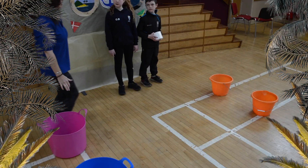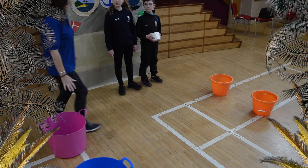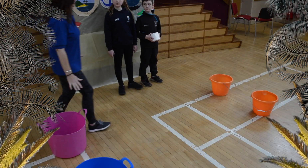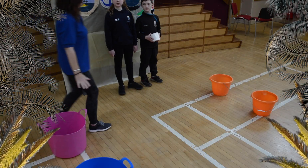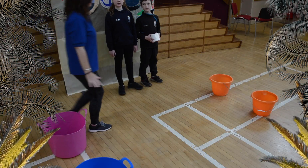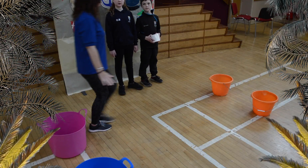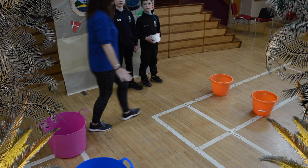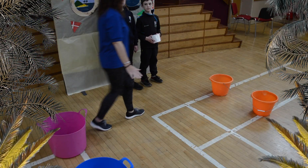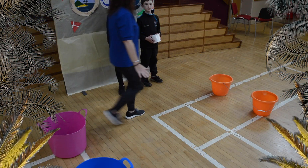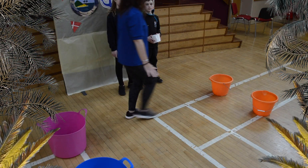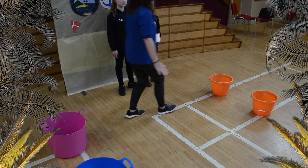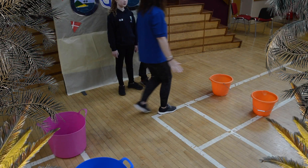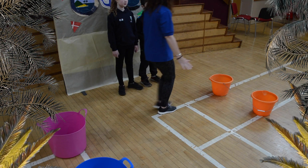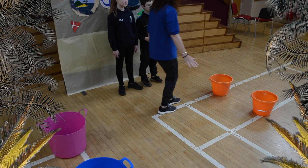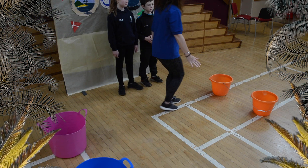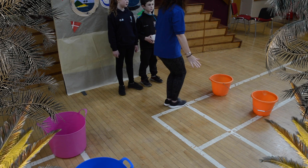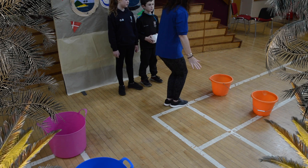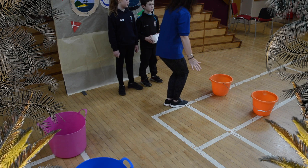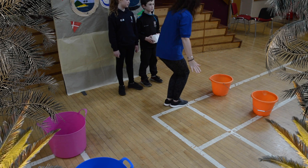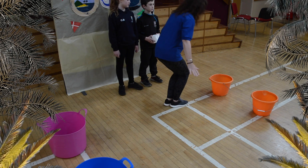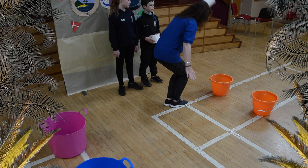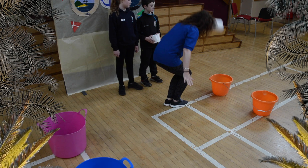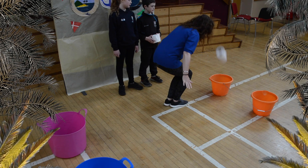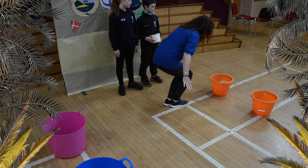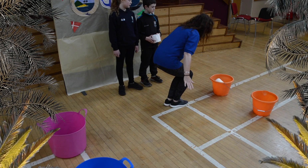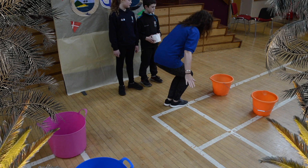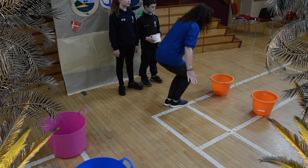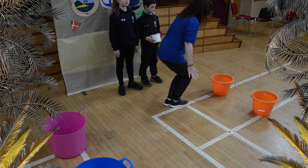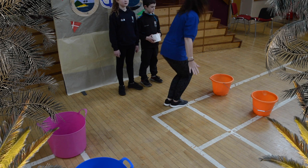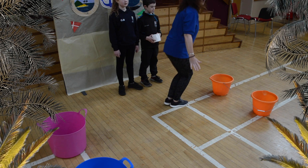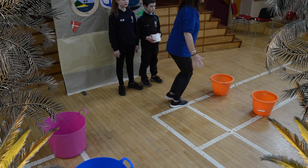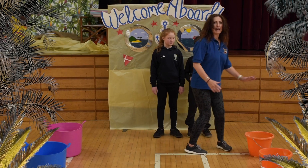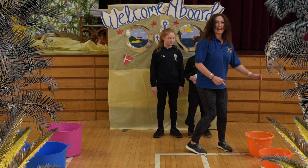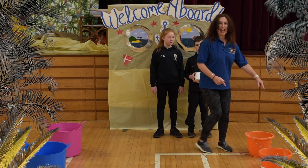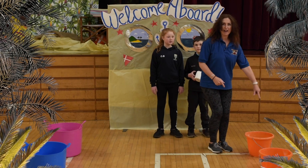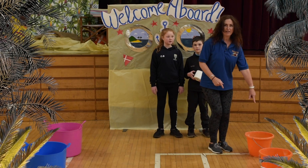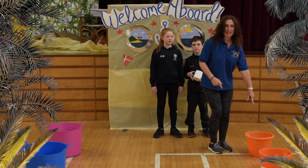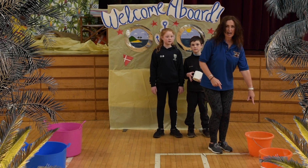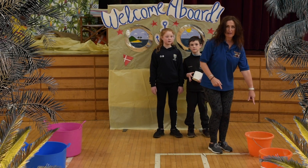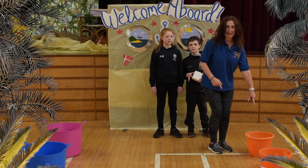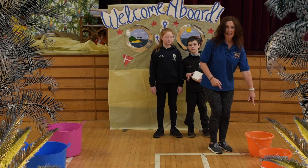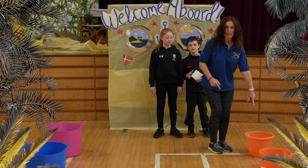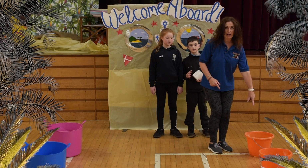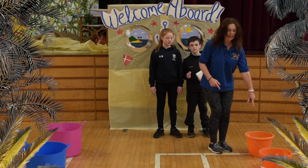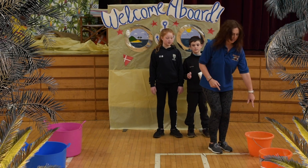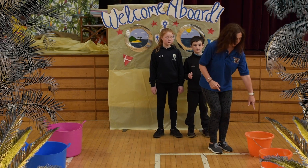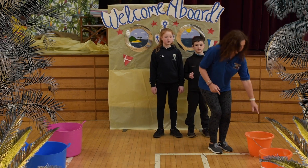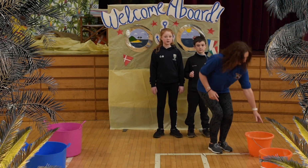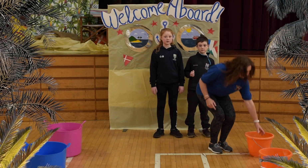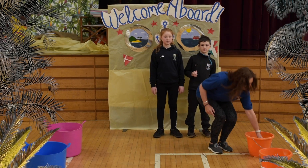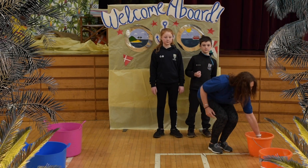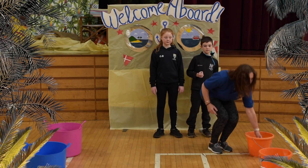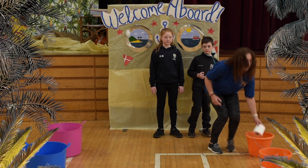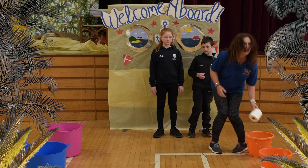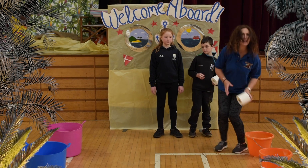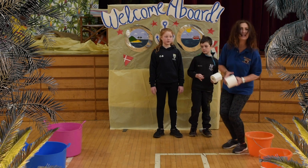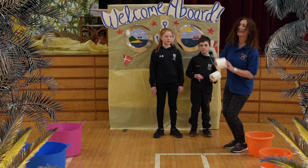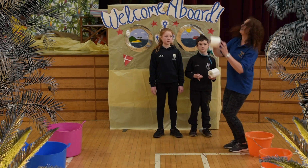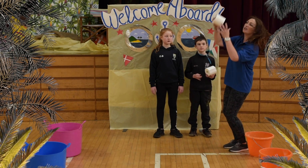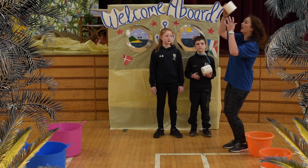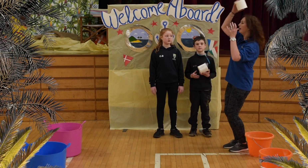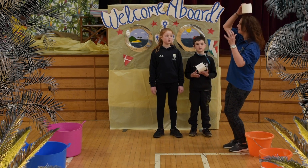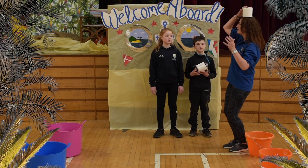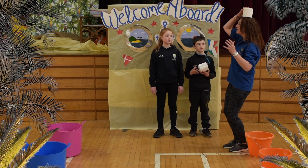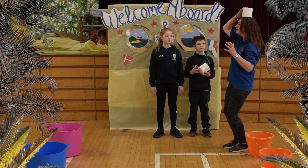head, and you have to balance and drop it into the bucket. And every time you get it in the bucket, you get a point. And